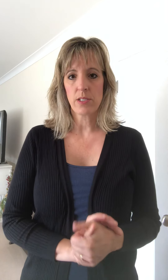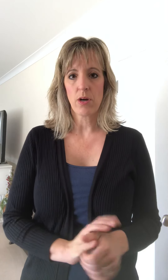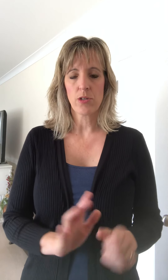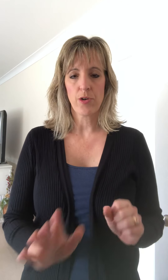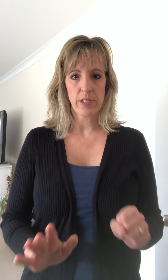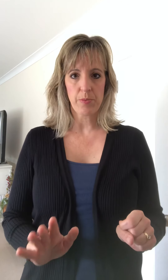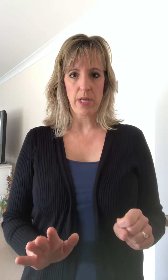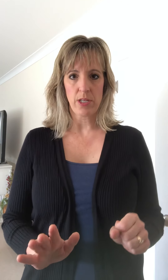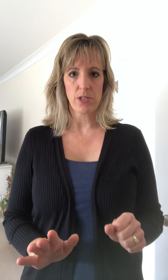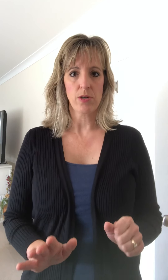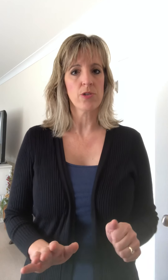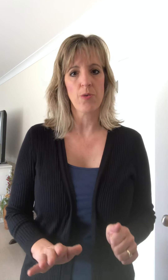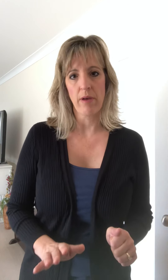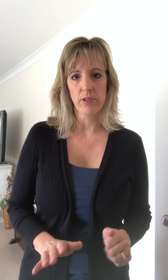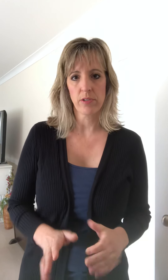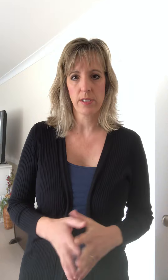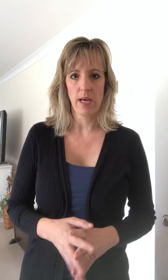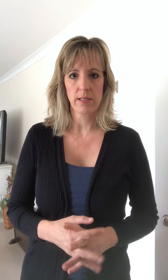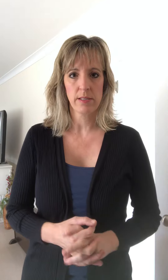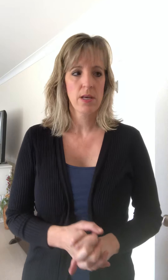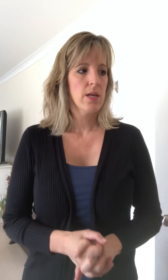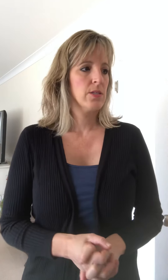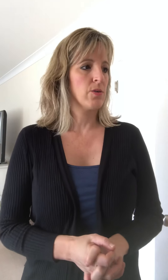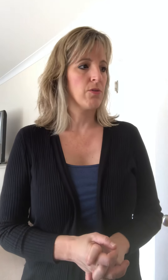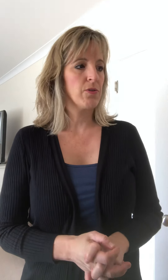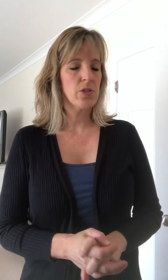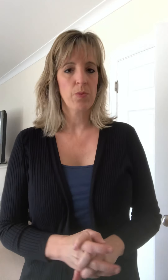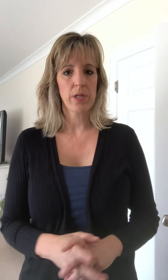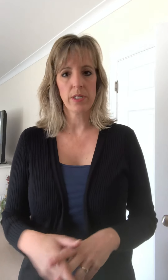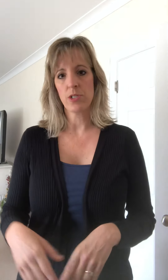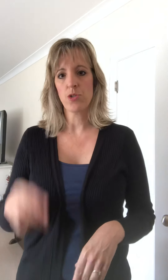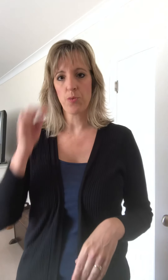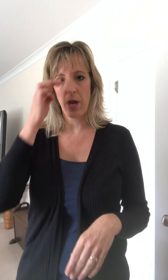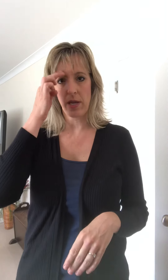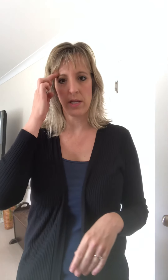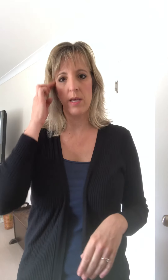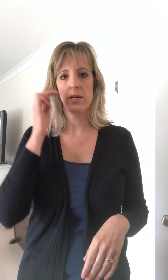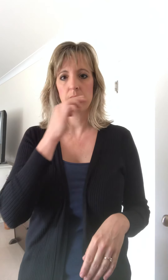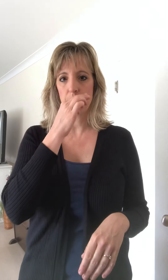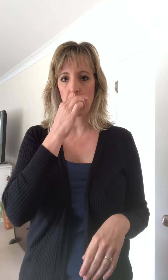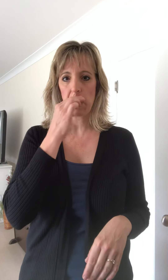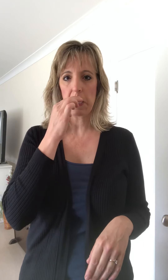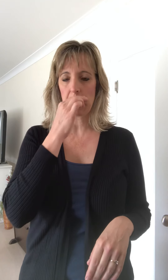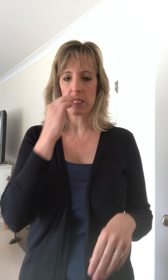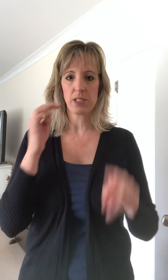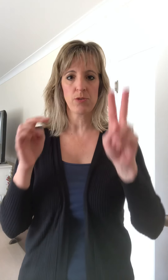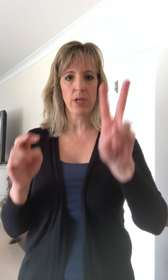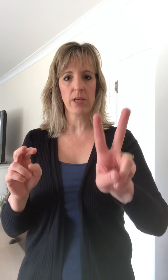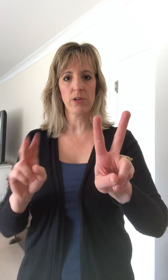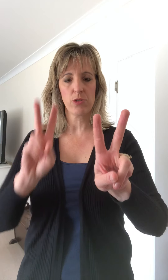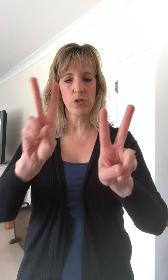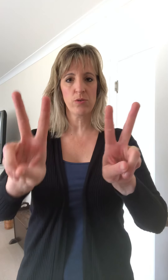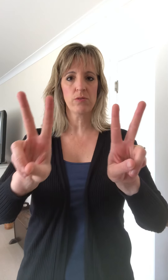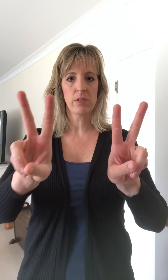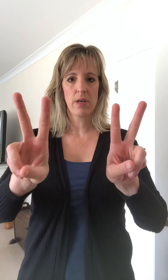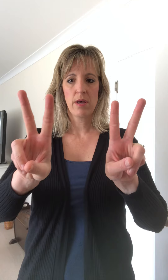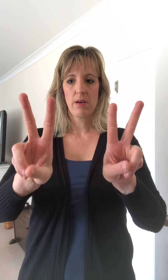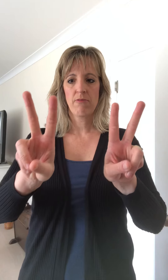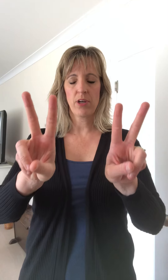are transportation or travel signs. So the first one is train. Train is you take your two